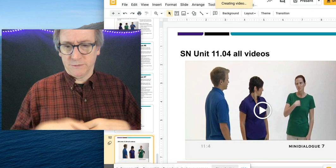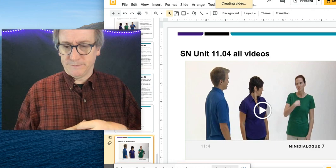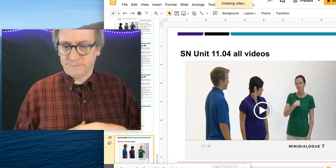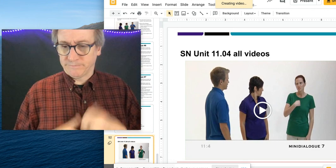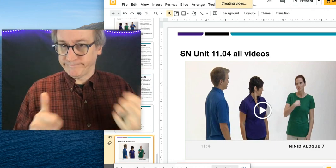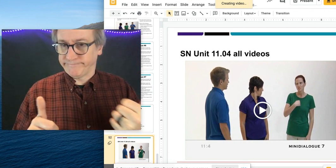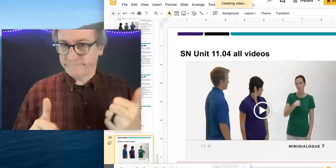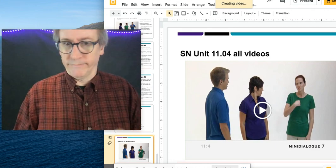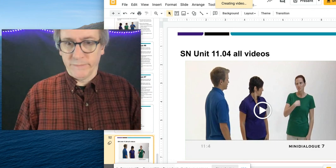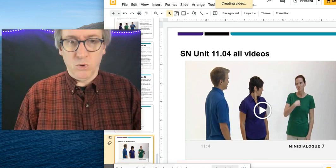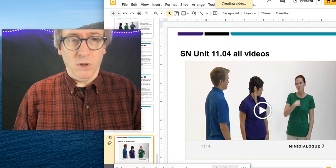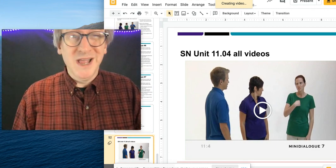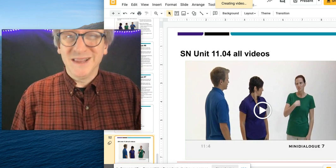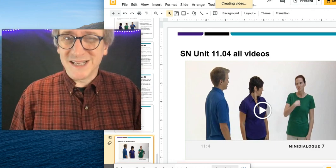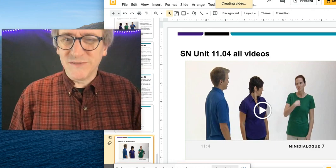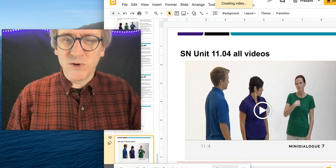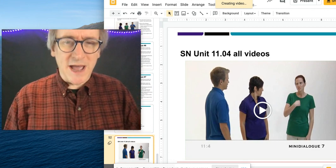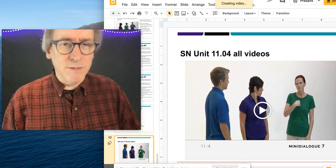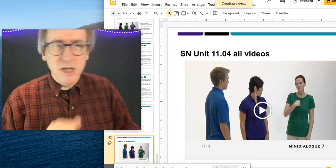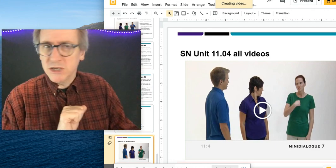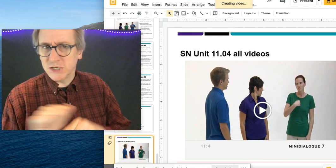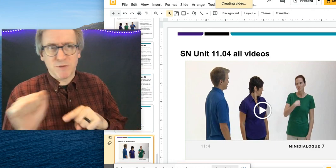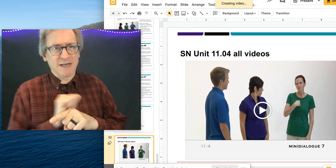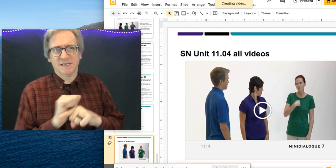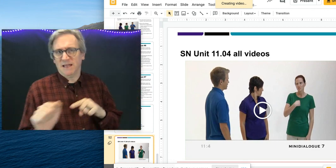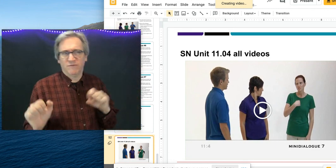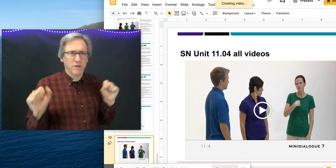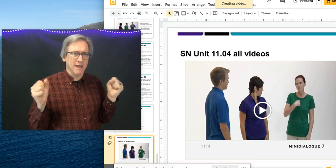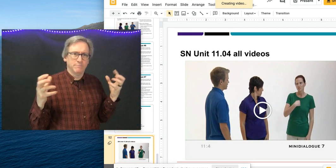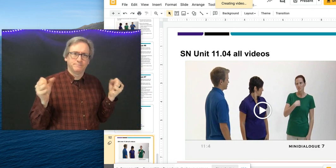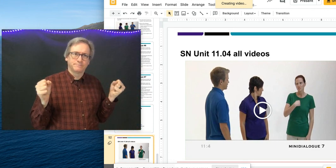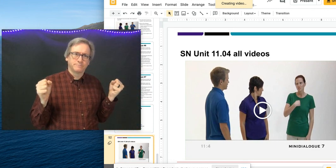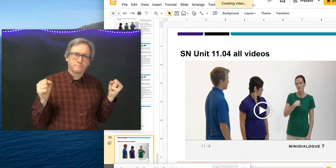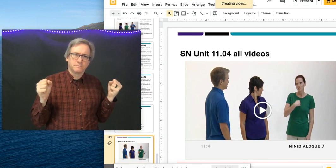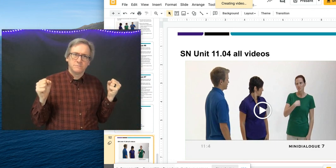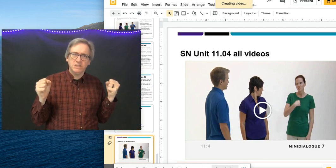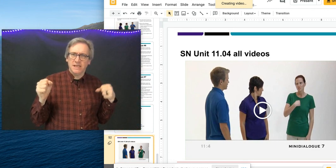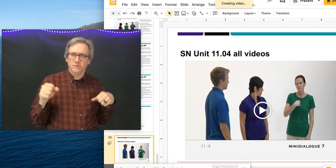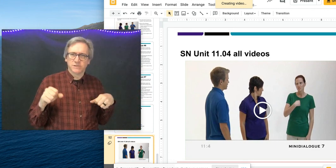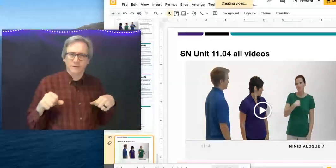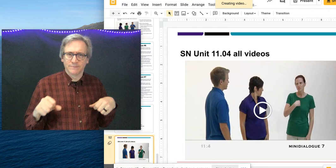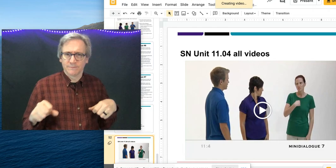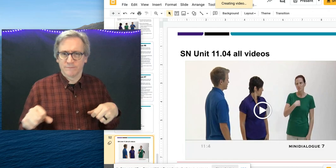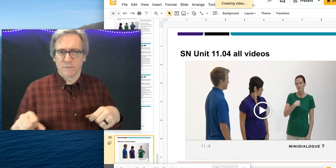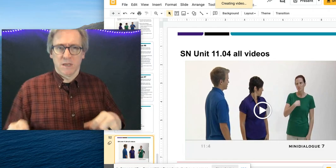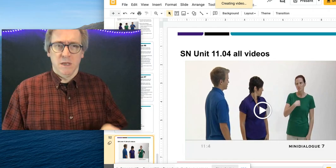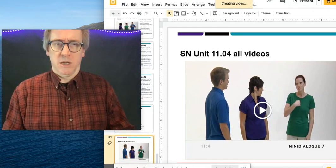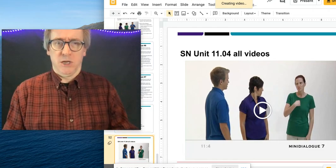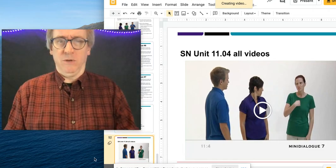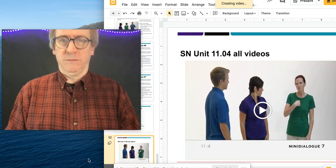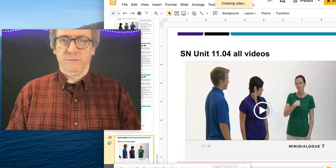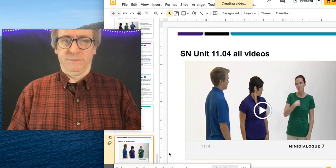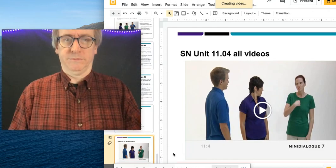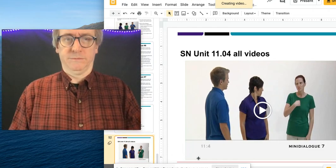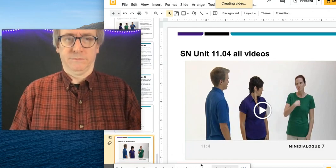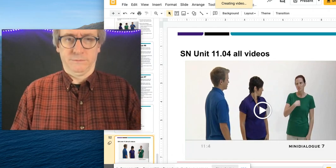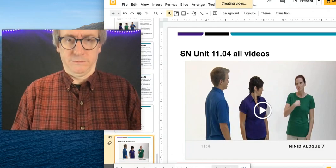situation? Cool. Lots of vocab. Just practice that vocab to get used to it. Cool.